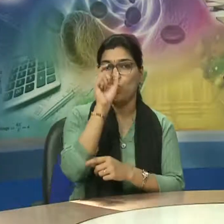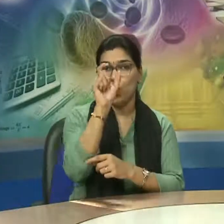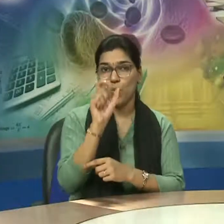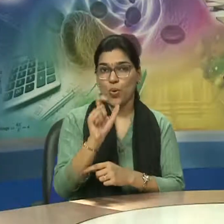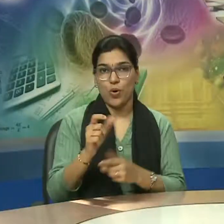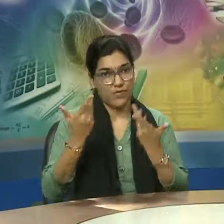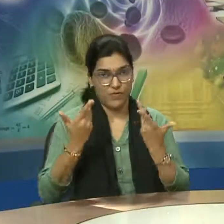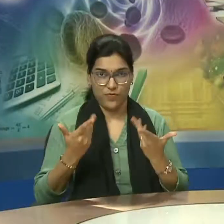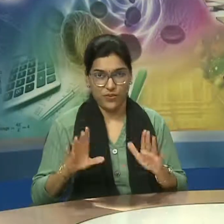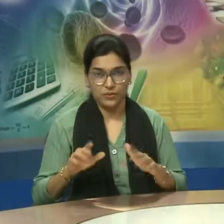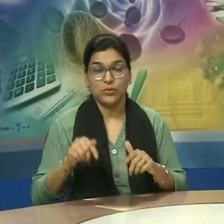Prefix.